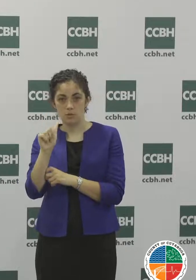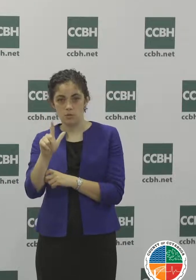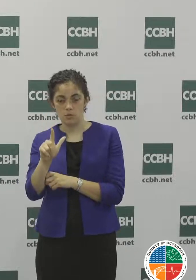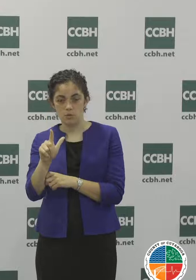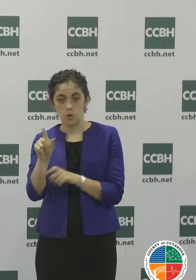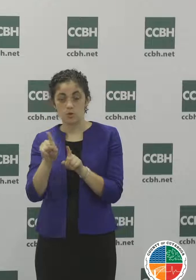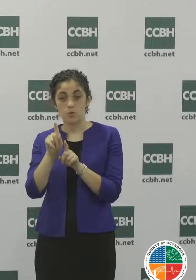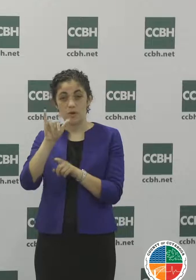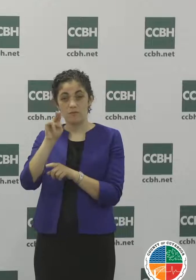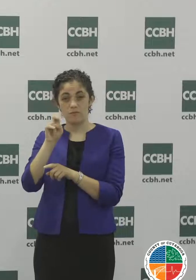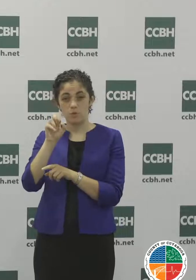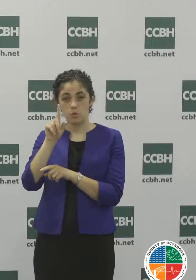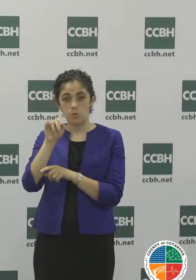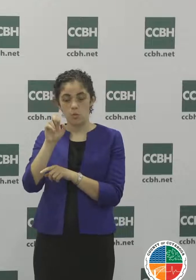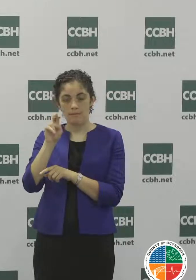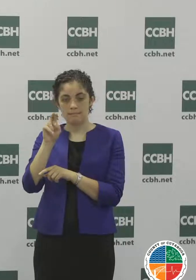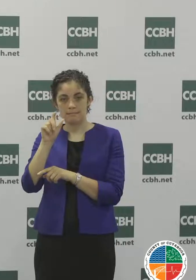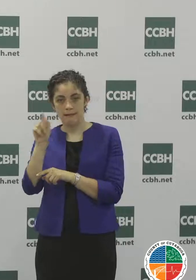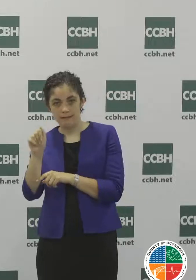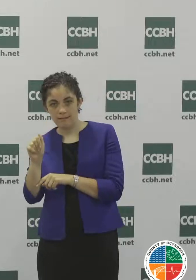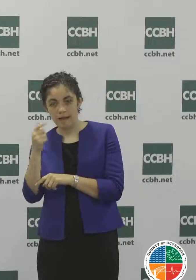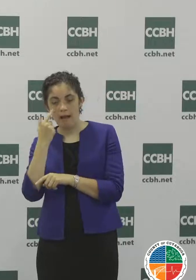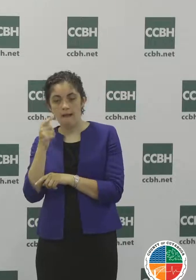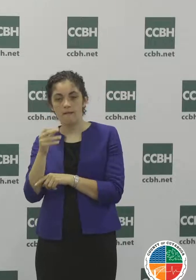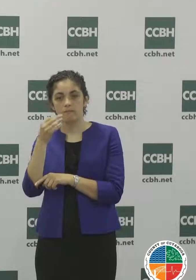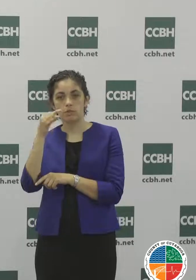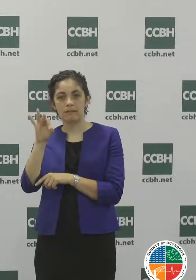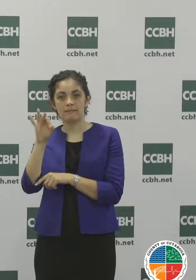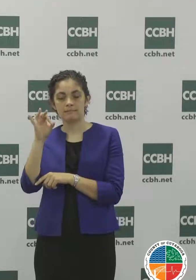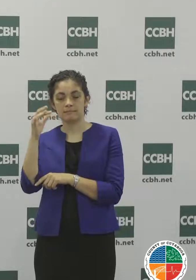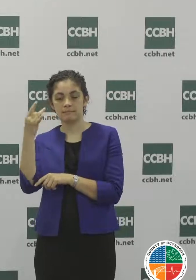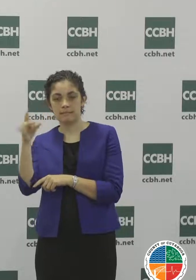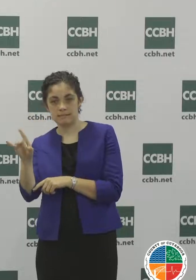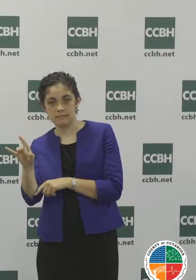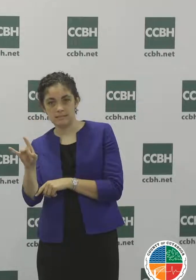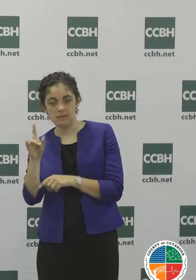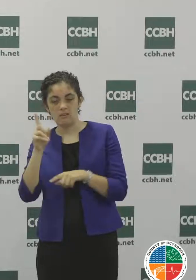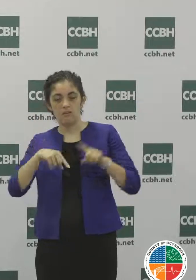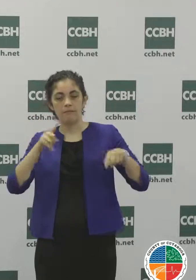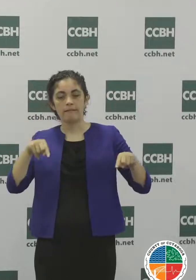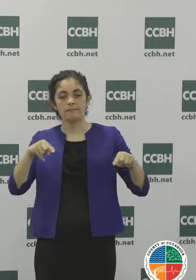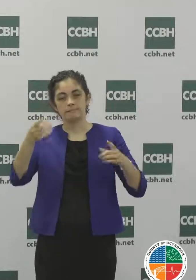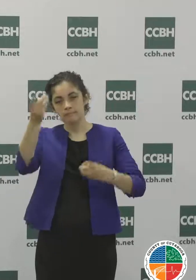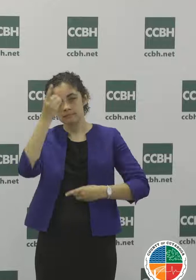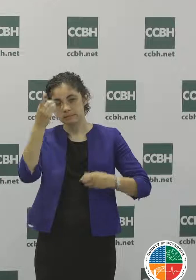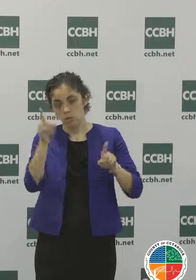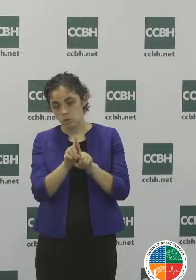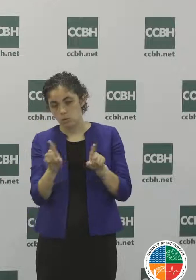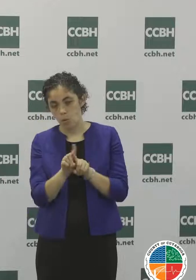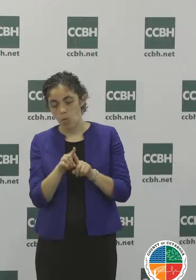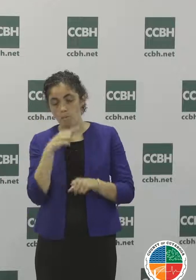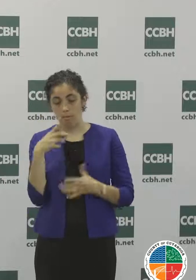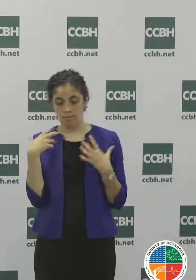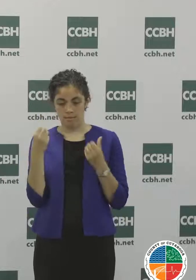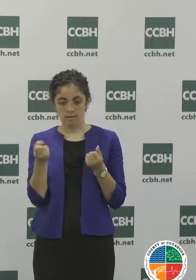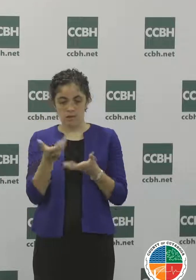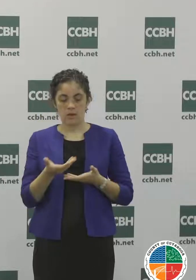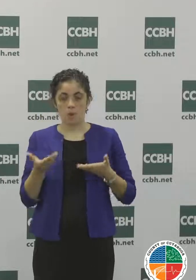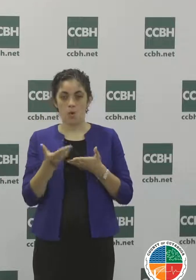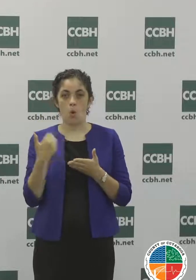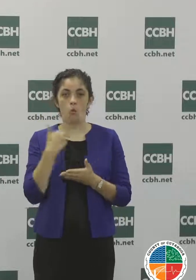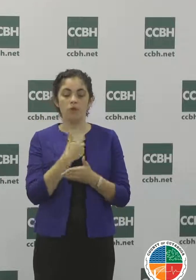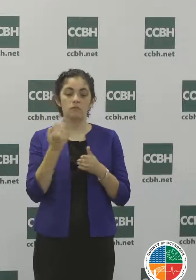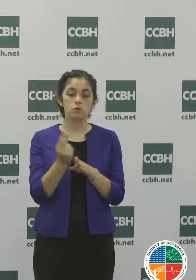the influenza outbreak of 1918, among other diseases. In public health, we've used